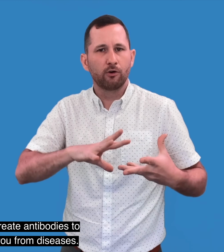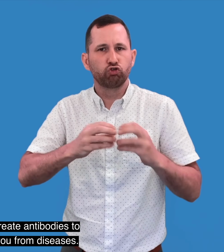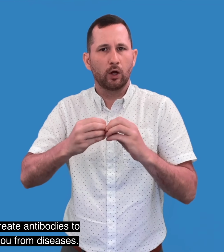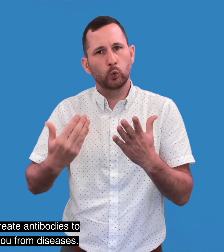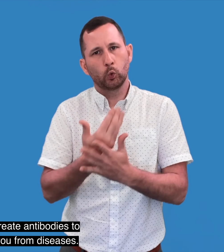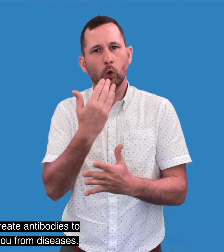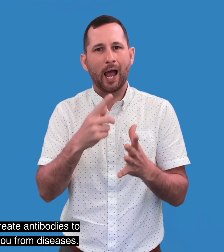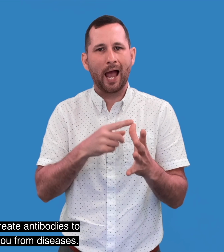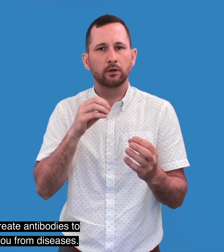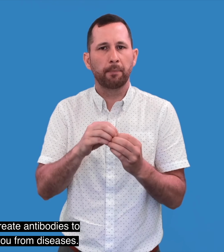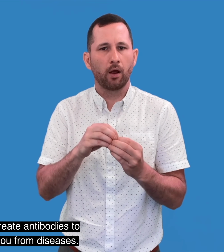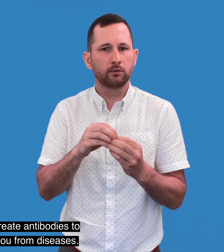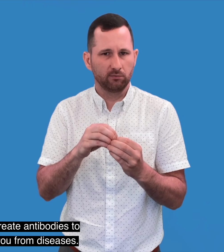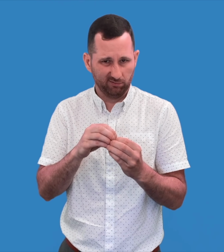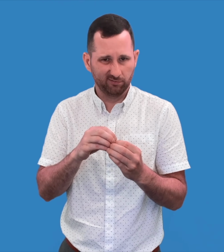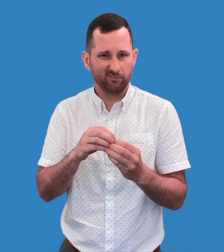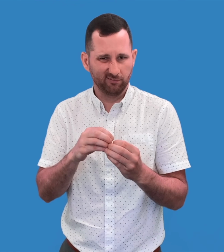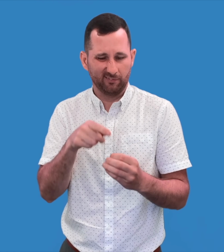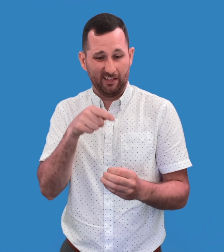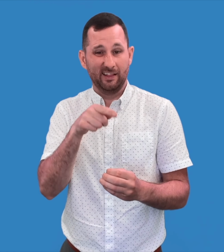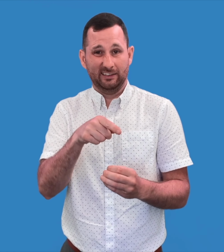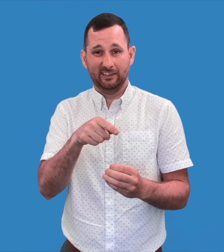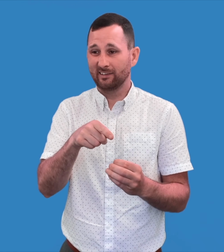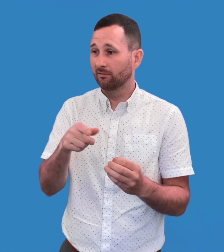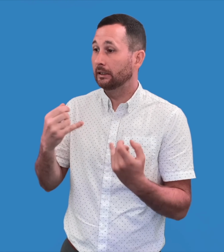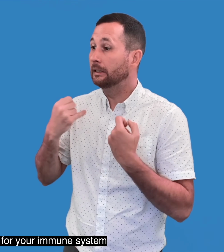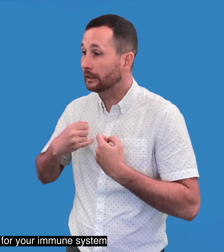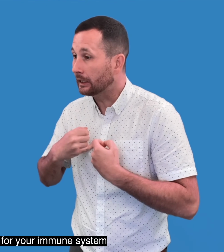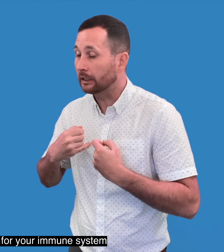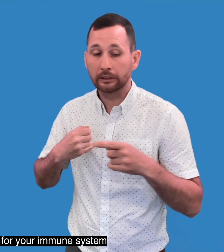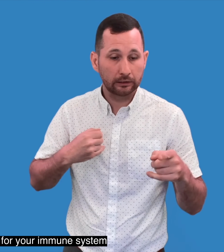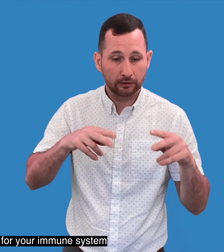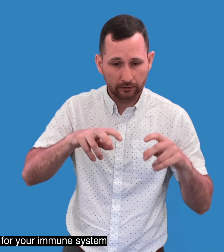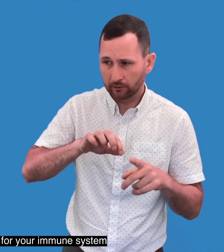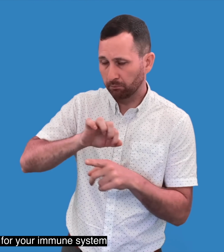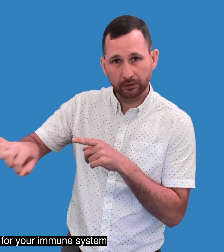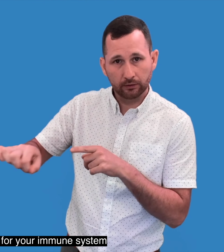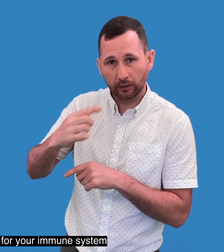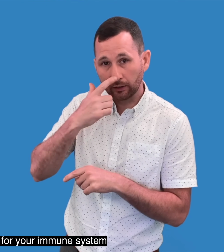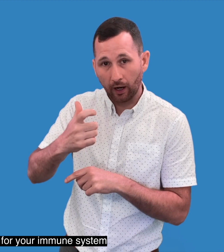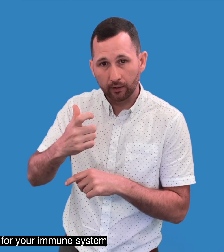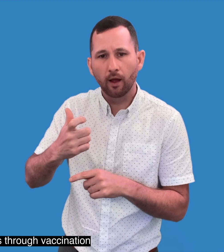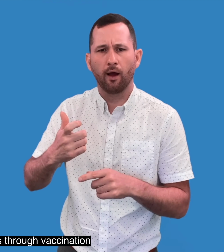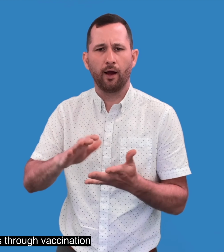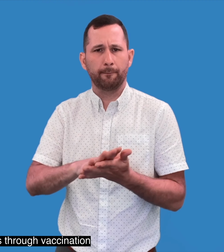protect you from diseases. It's much safer for your immune system to learn this